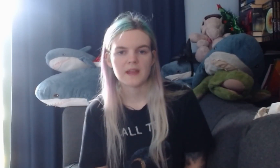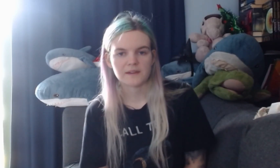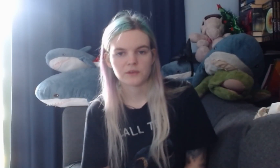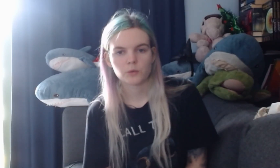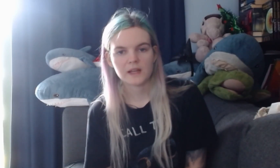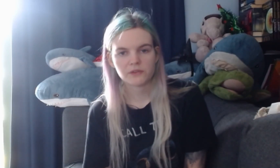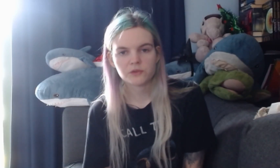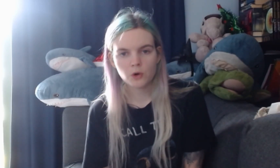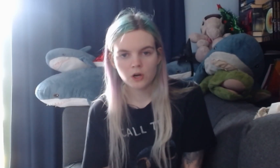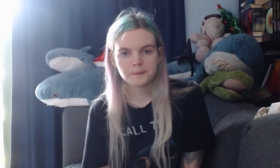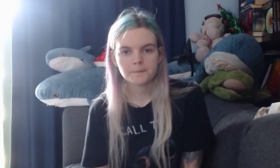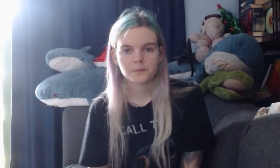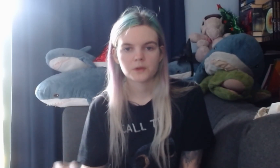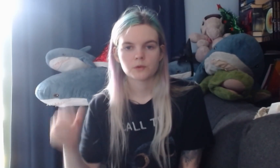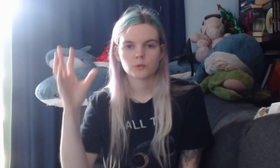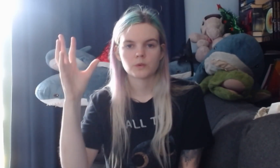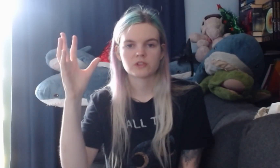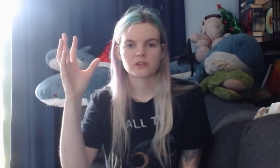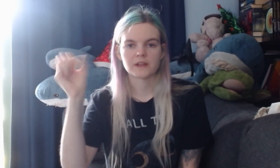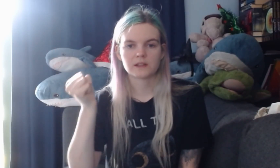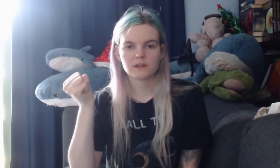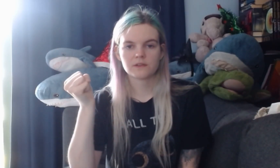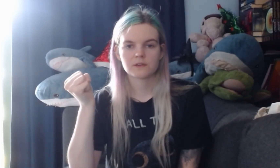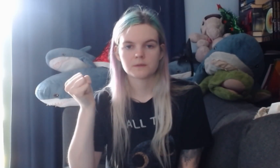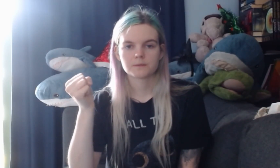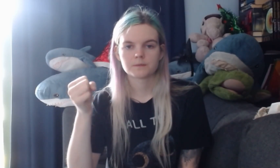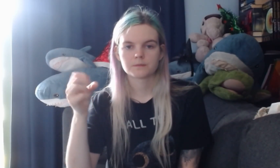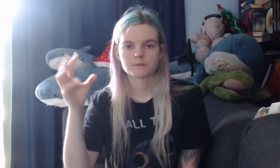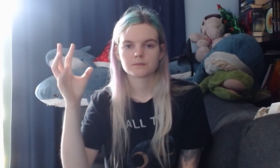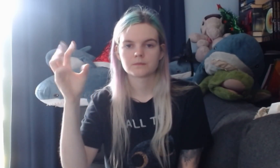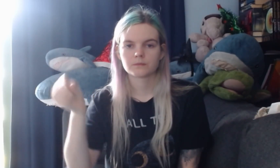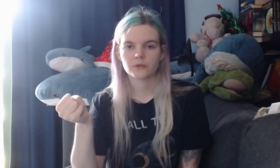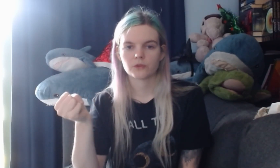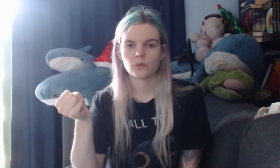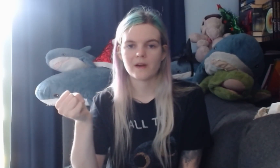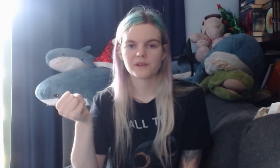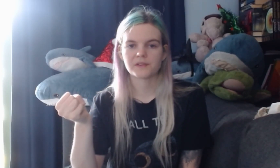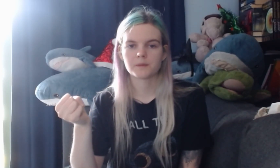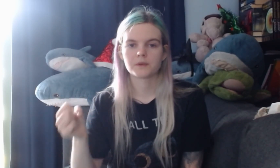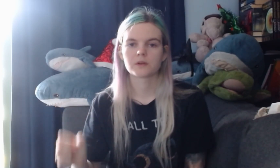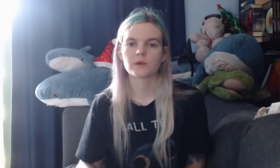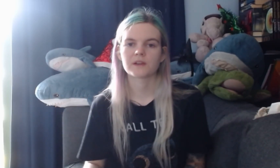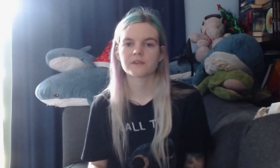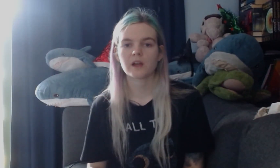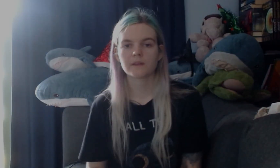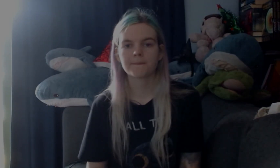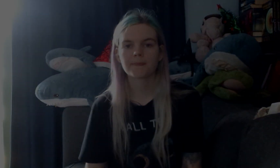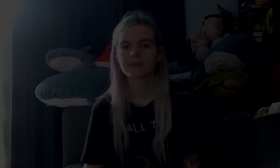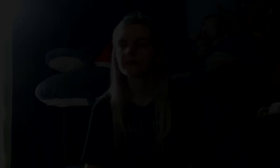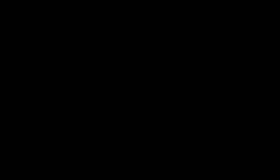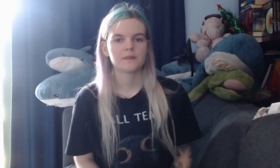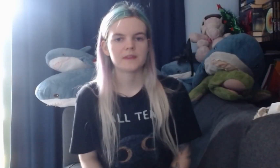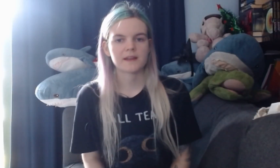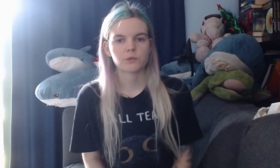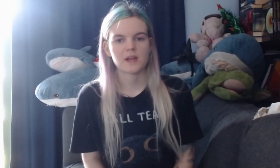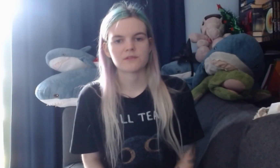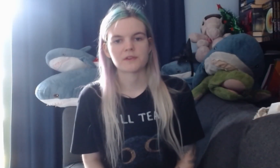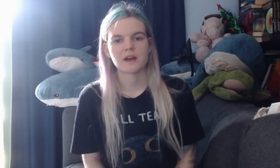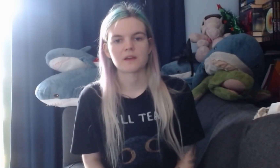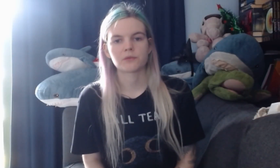Next we get strong, which is like this. So very simple, quick sign. Next we have the signs for